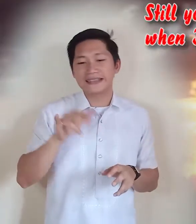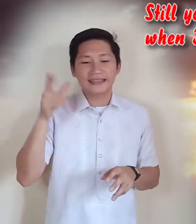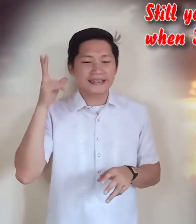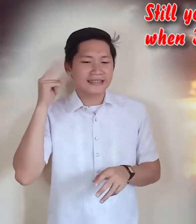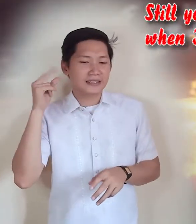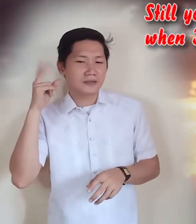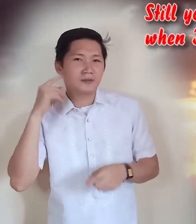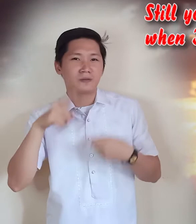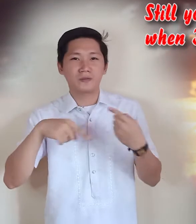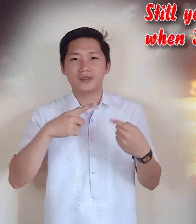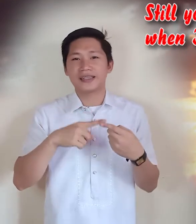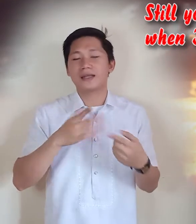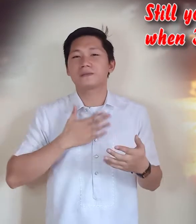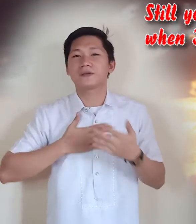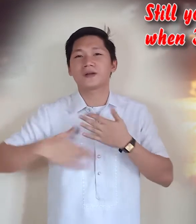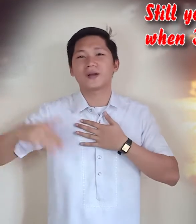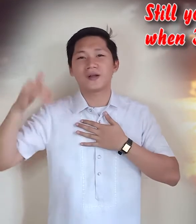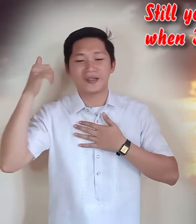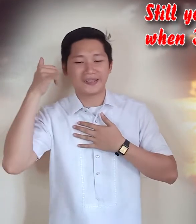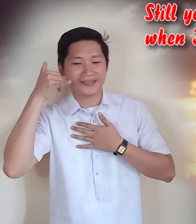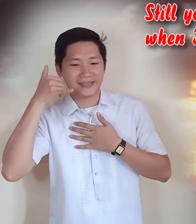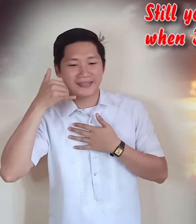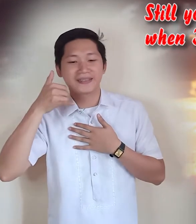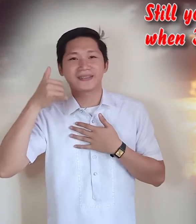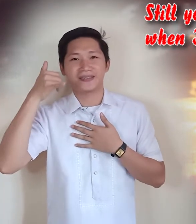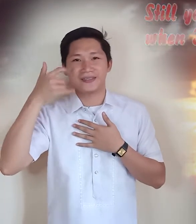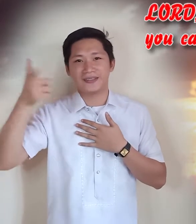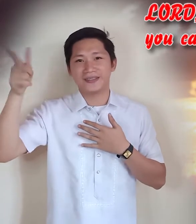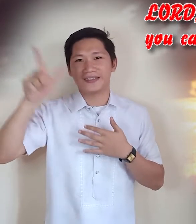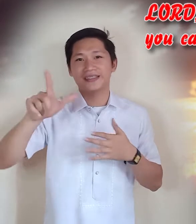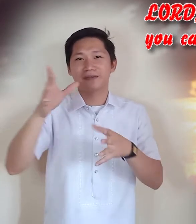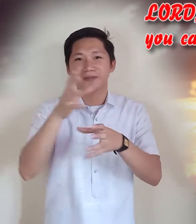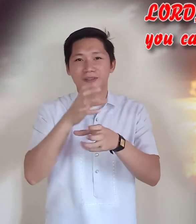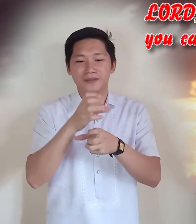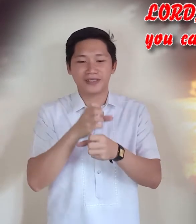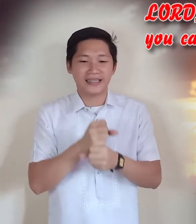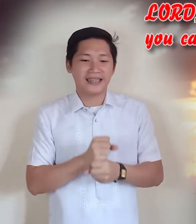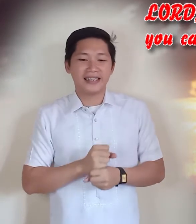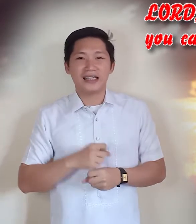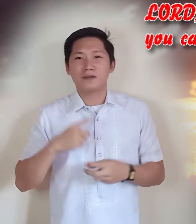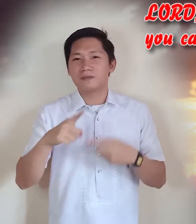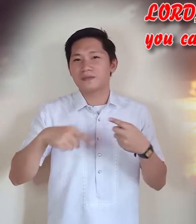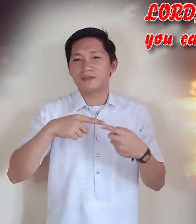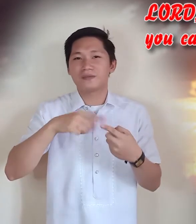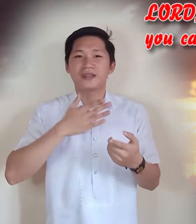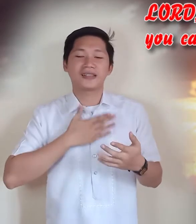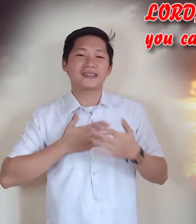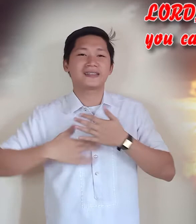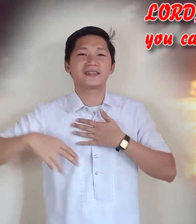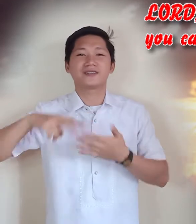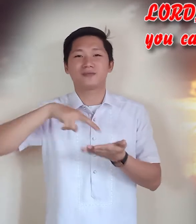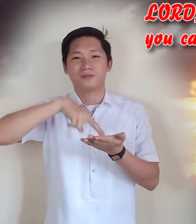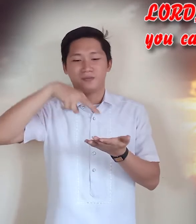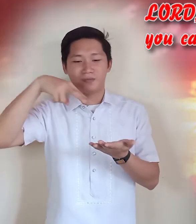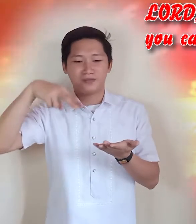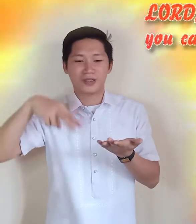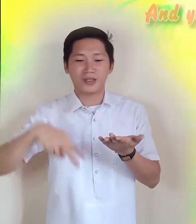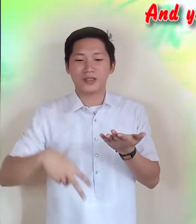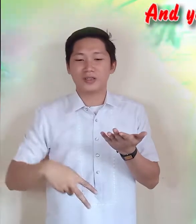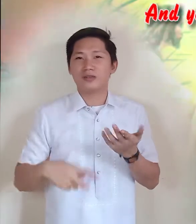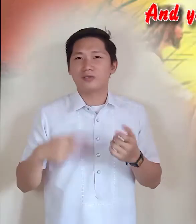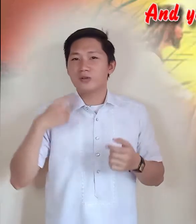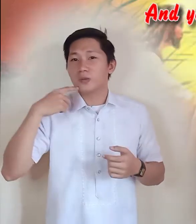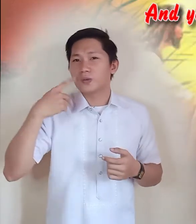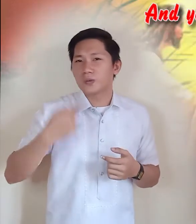you hear me when I'm calling. Lord, you catch me when I'm falling, and